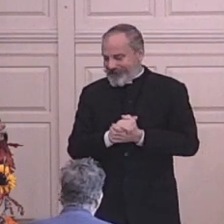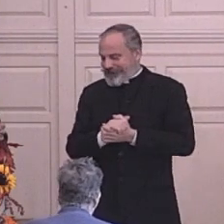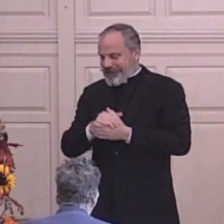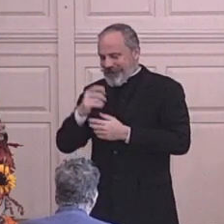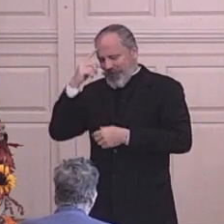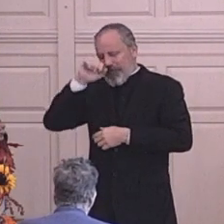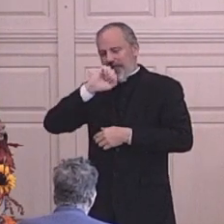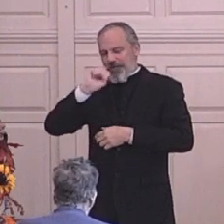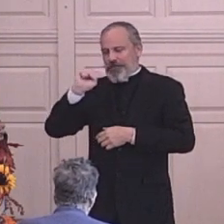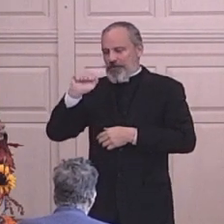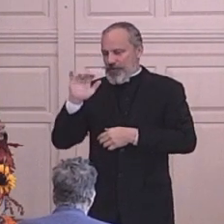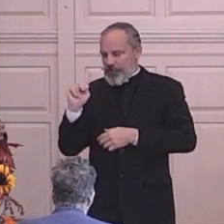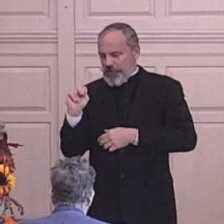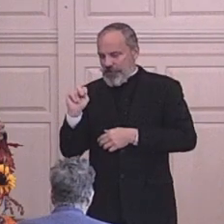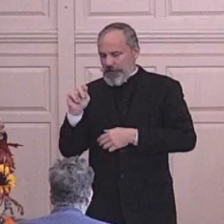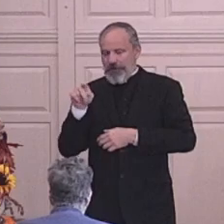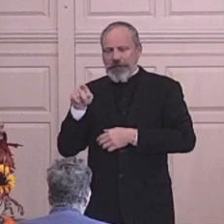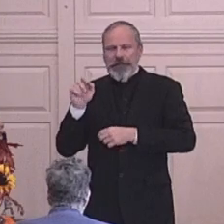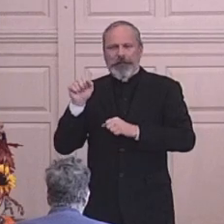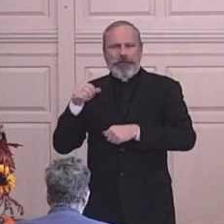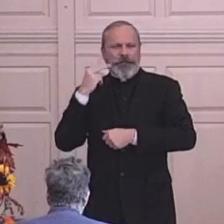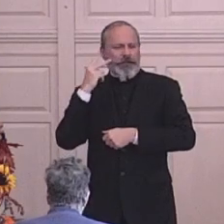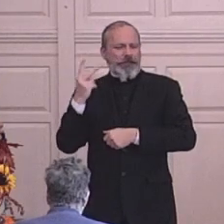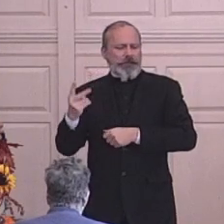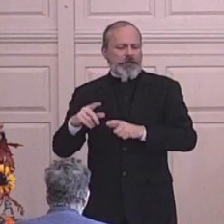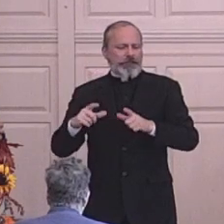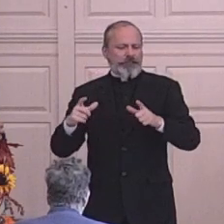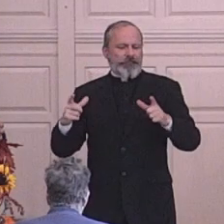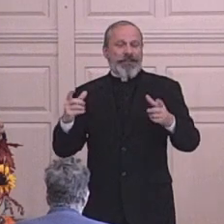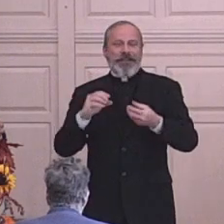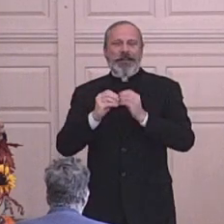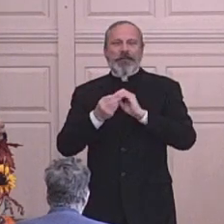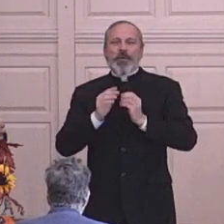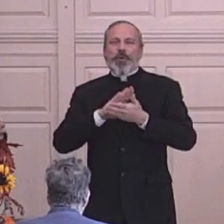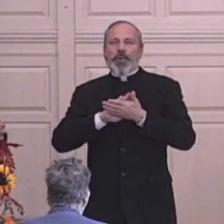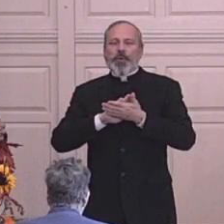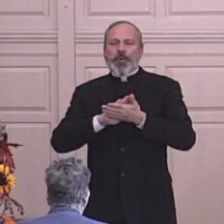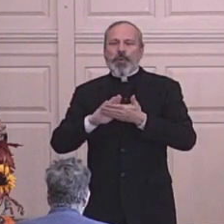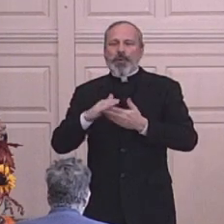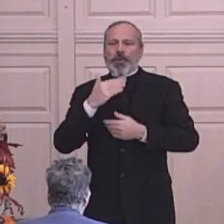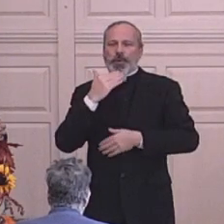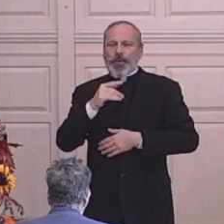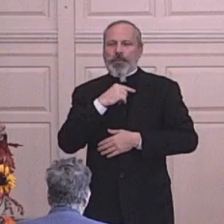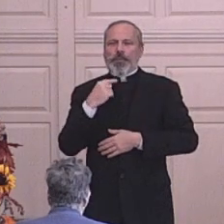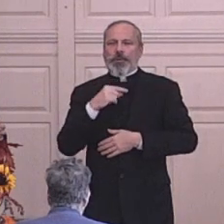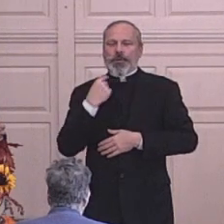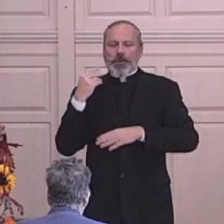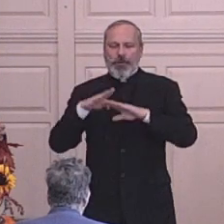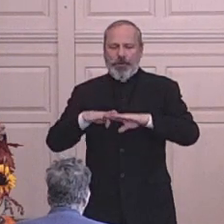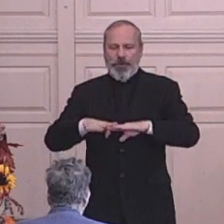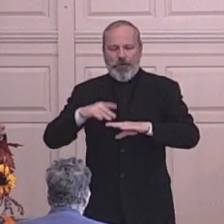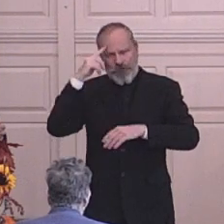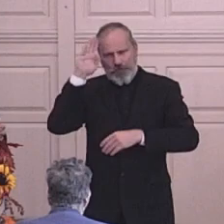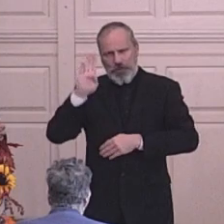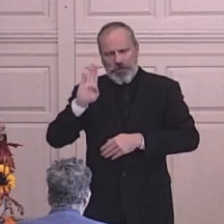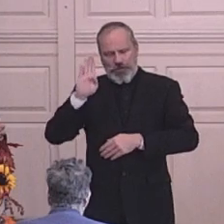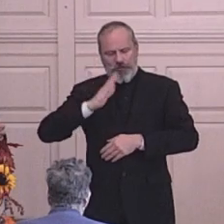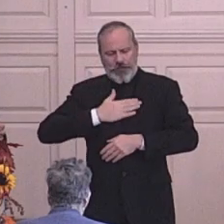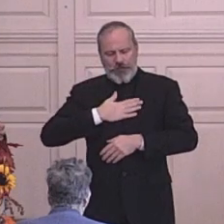For Bishop Sean, that he may see an increase in the number of good and holy priests ordained for